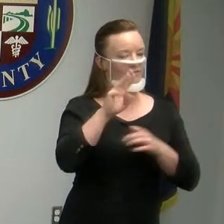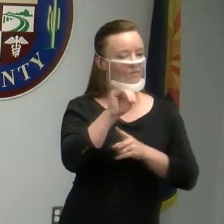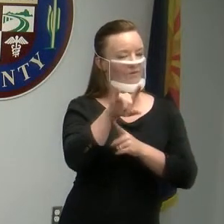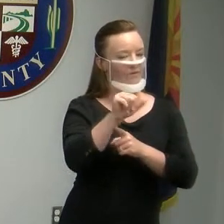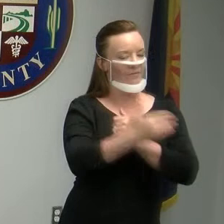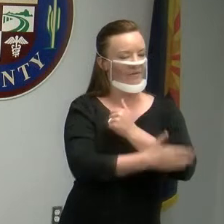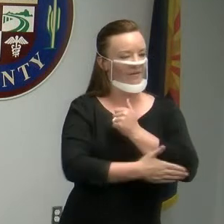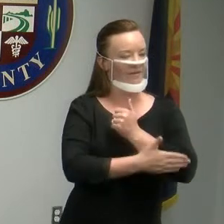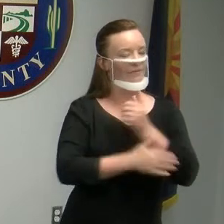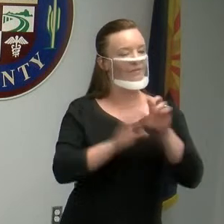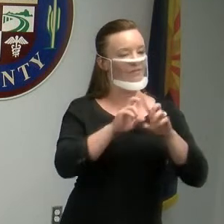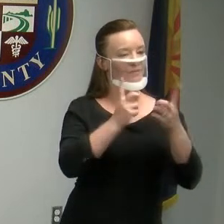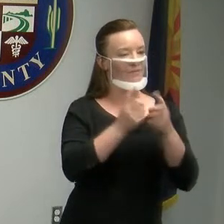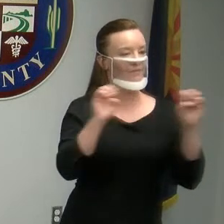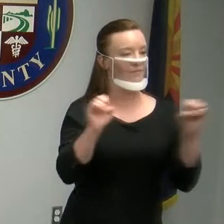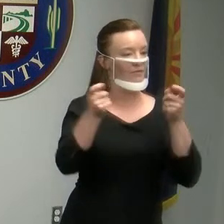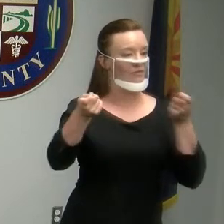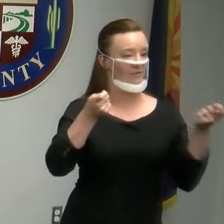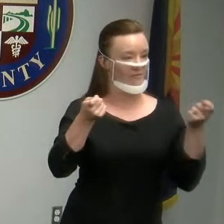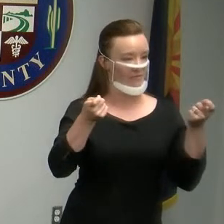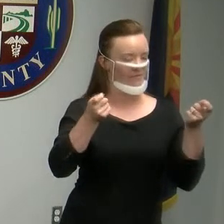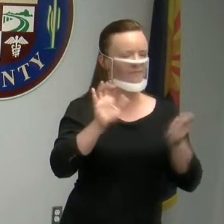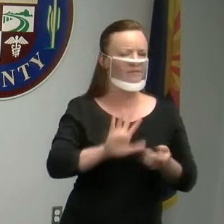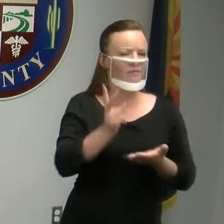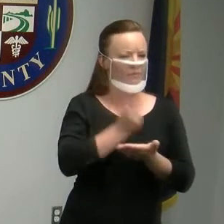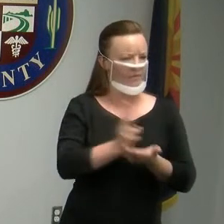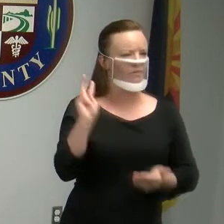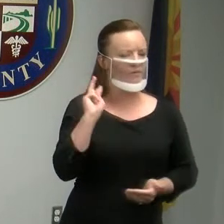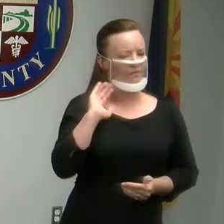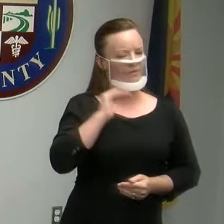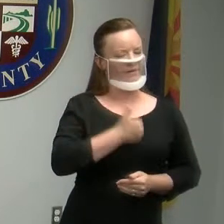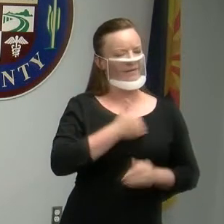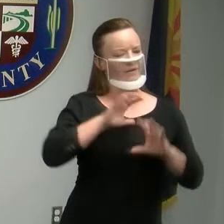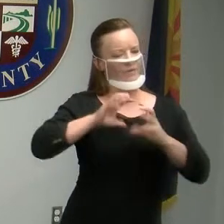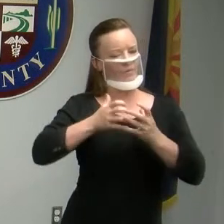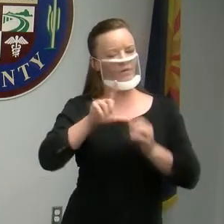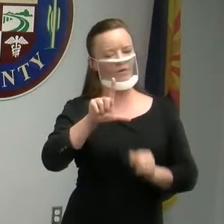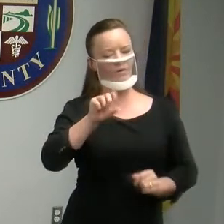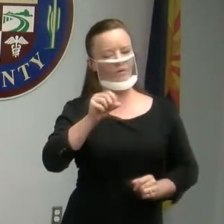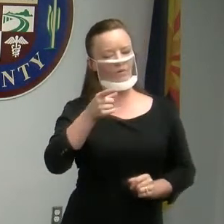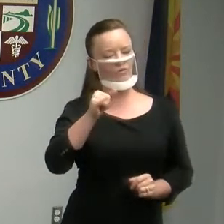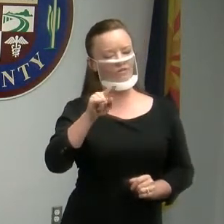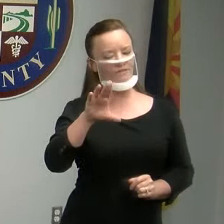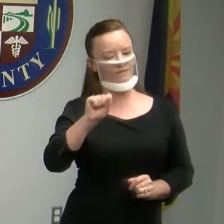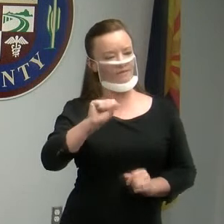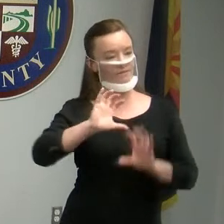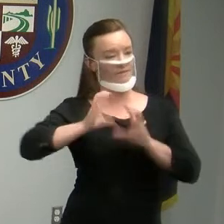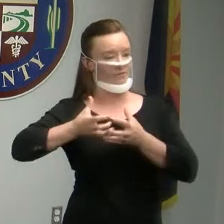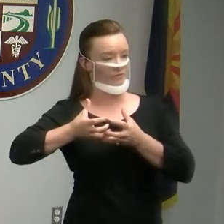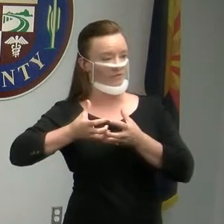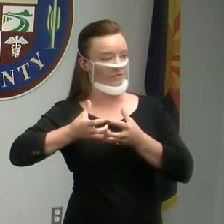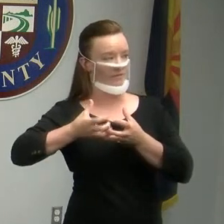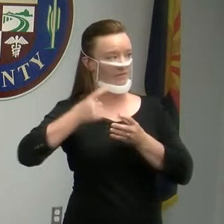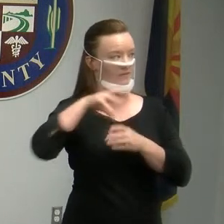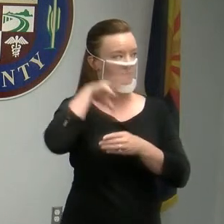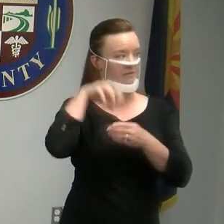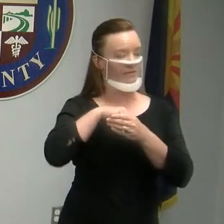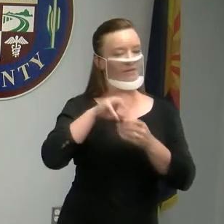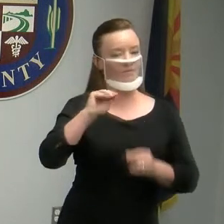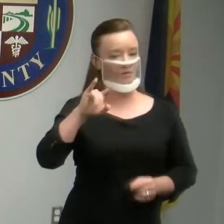Management. Approximately 2 weeks ago, the logistics section of the Maricopa County Unified Command began